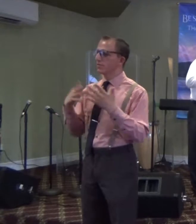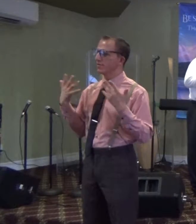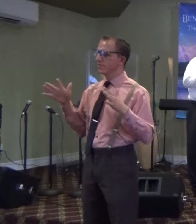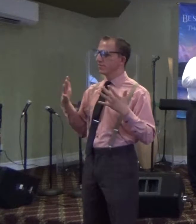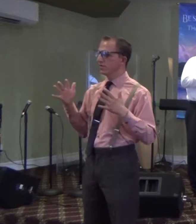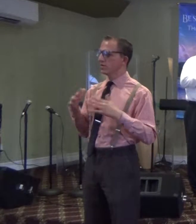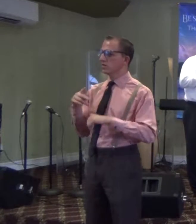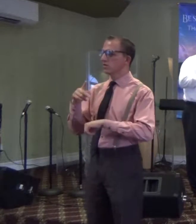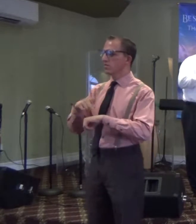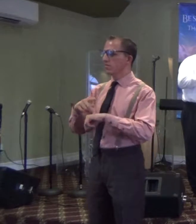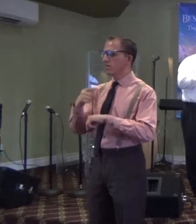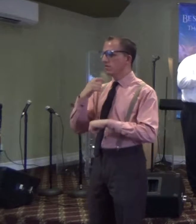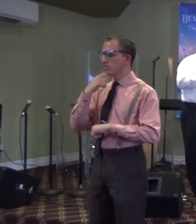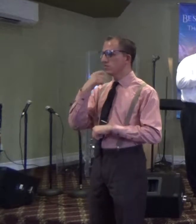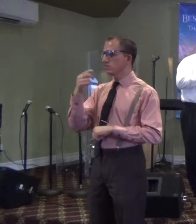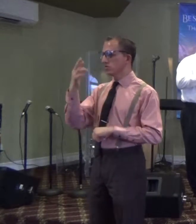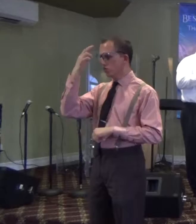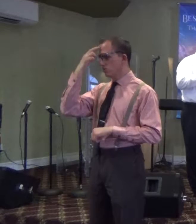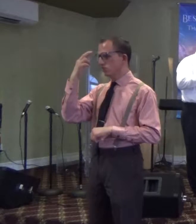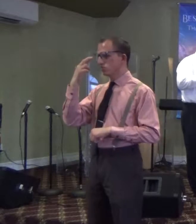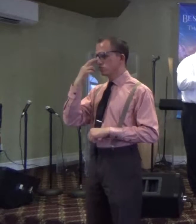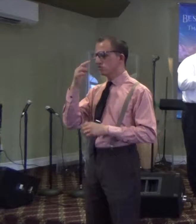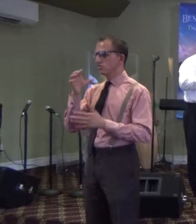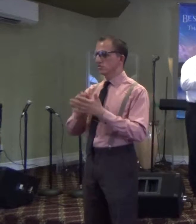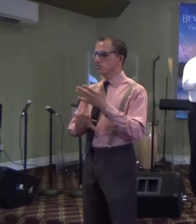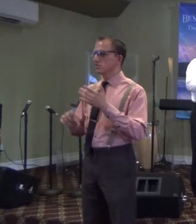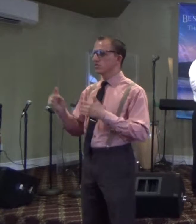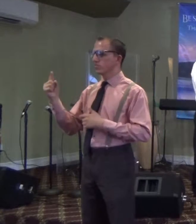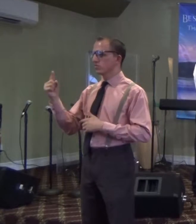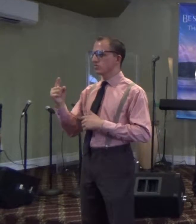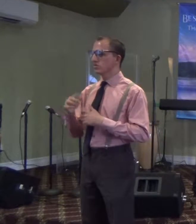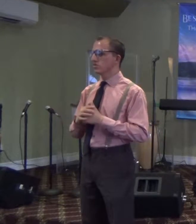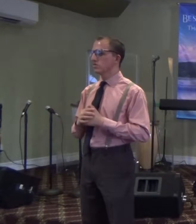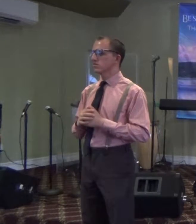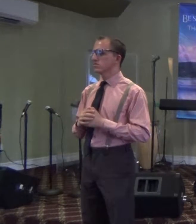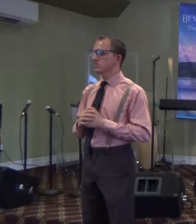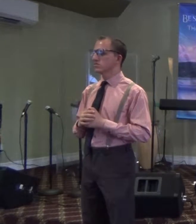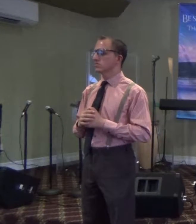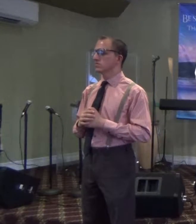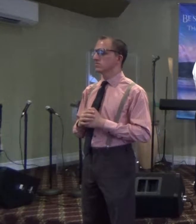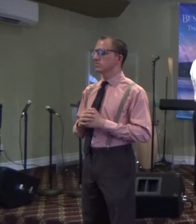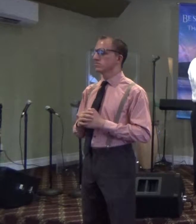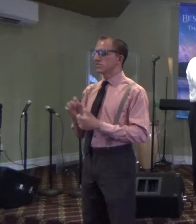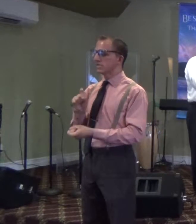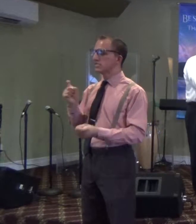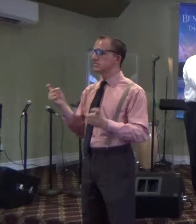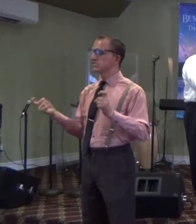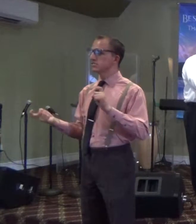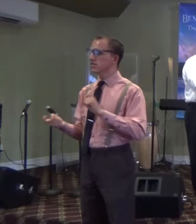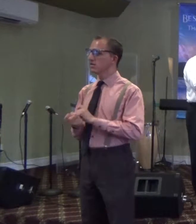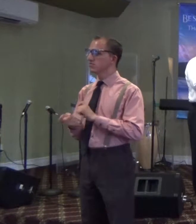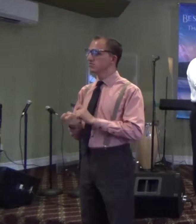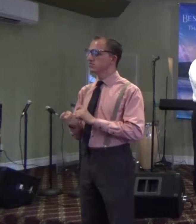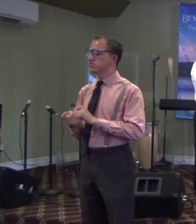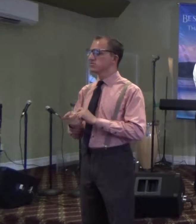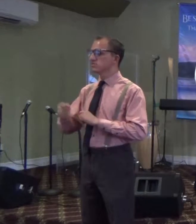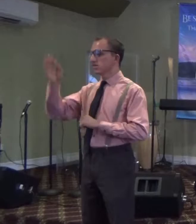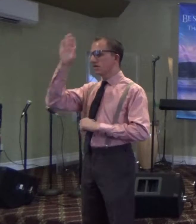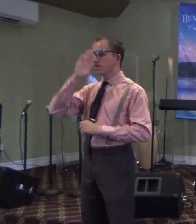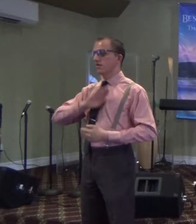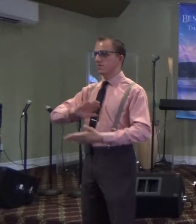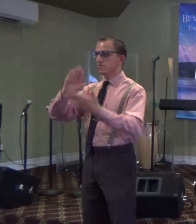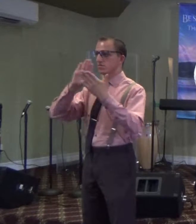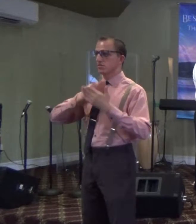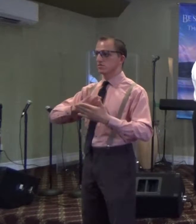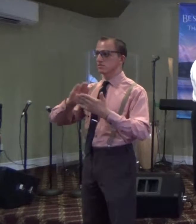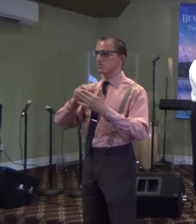read Romanos, where Paul tells the en el Romans capítulo 1, in chapter 1 que cambiaron that they changed la gloria de the Dios